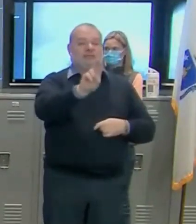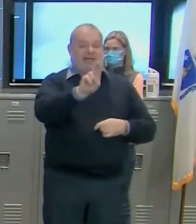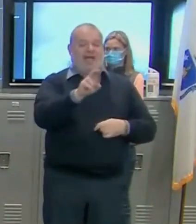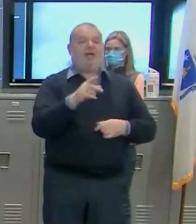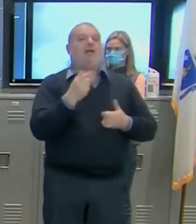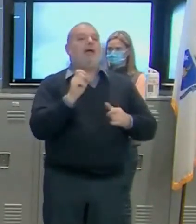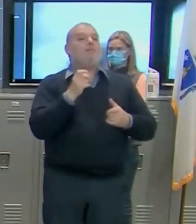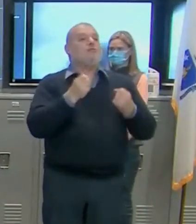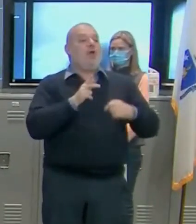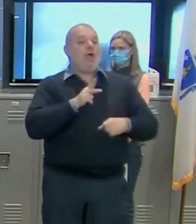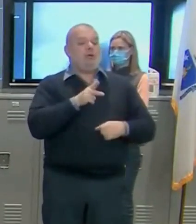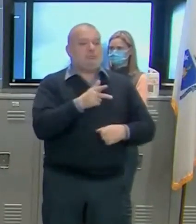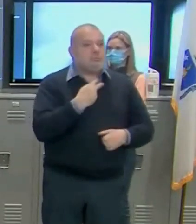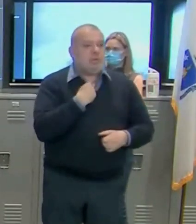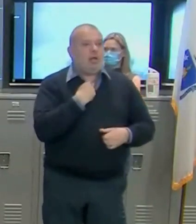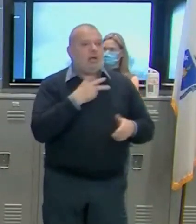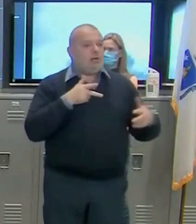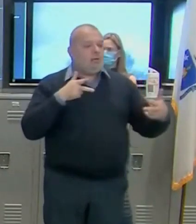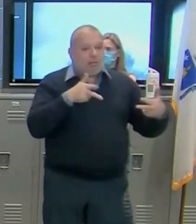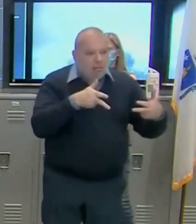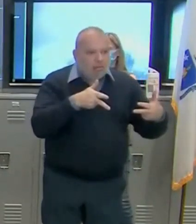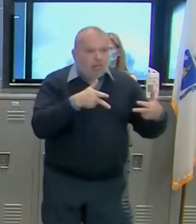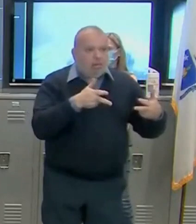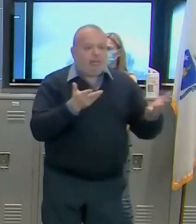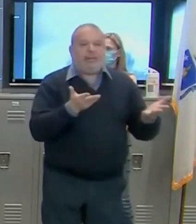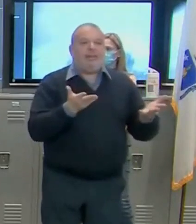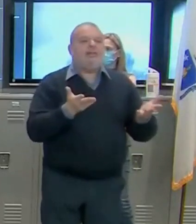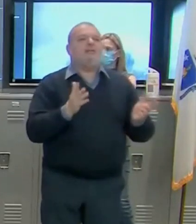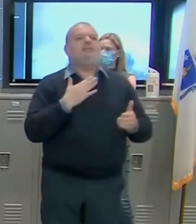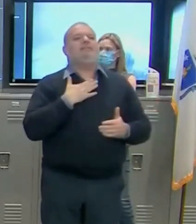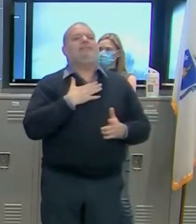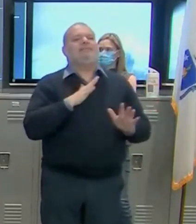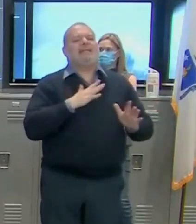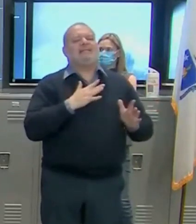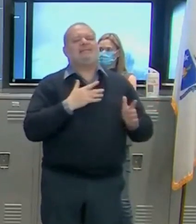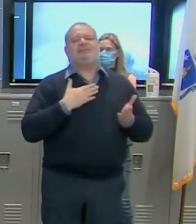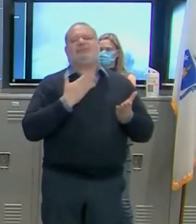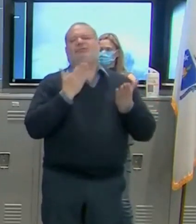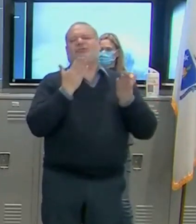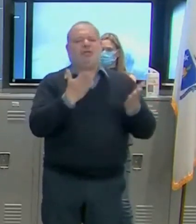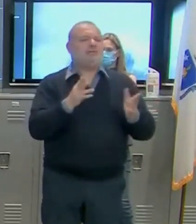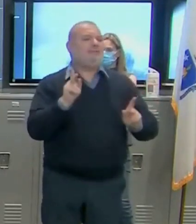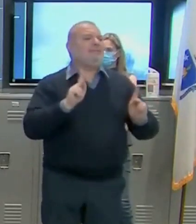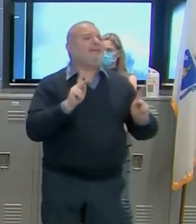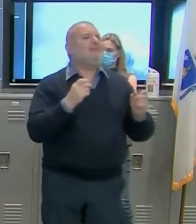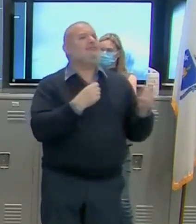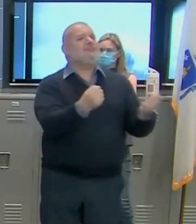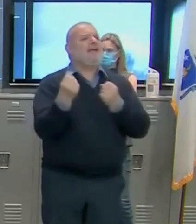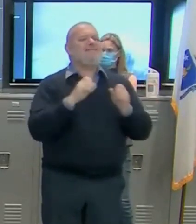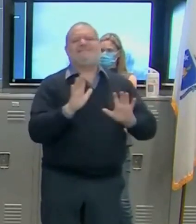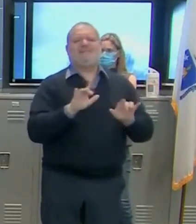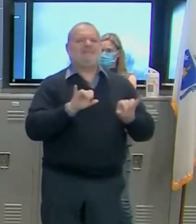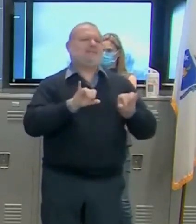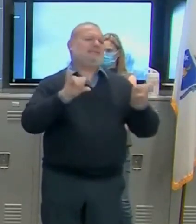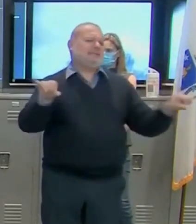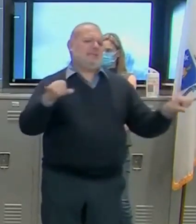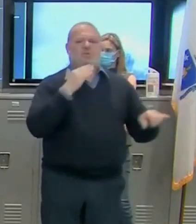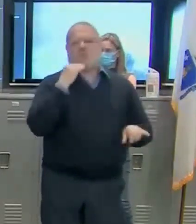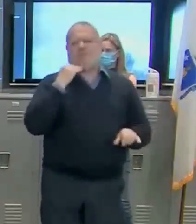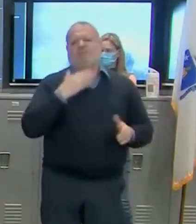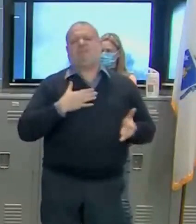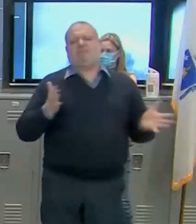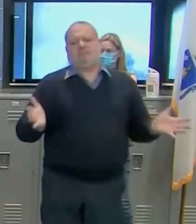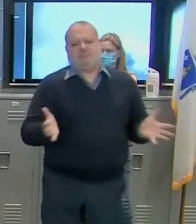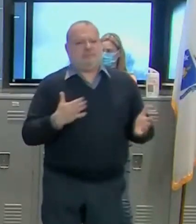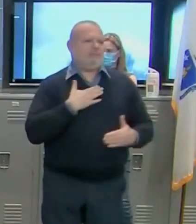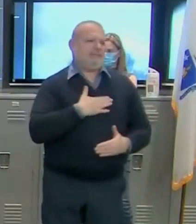and stay off the roads, at least for today. Now, as we turn our attention to tomorrow, we turn our work from